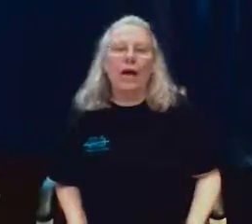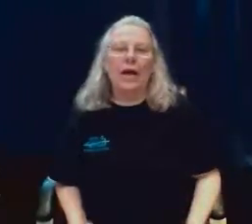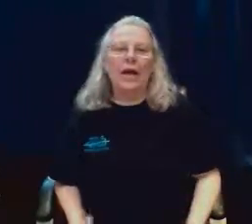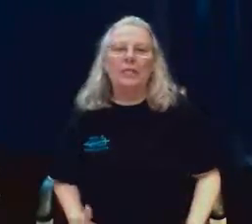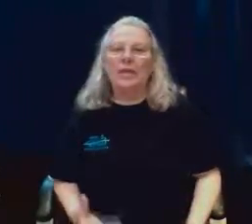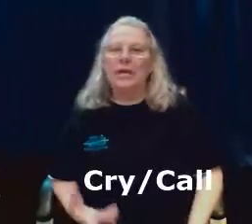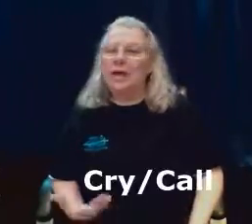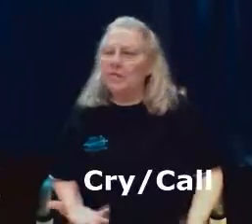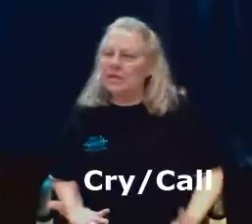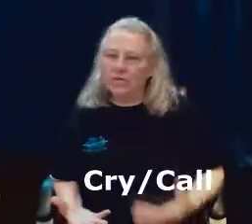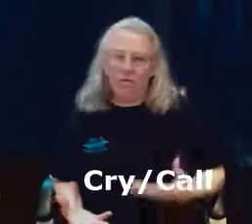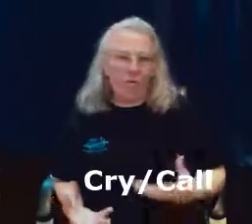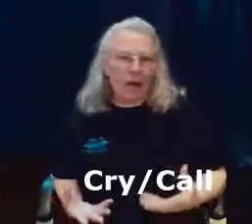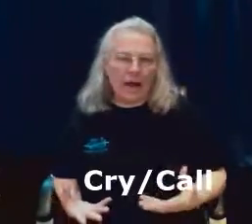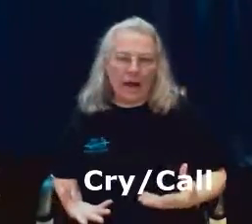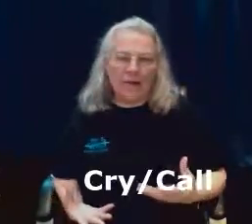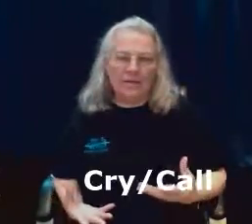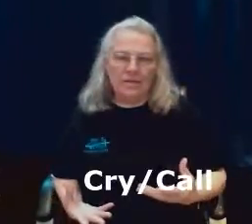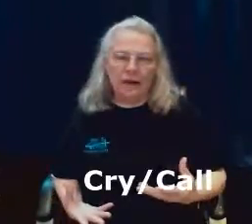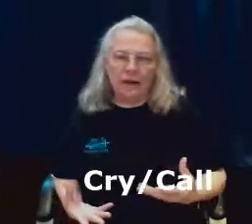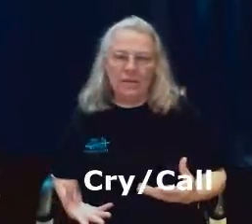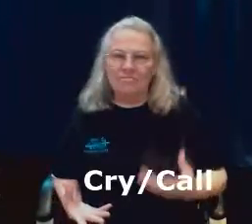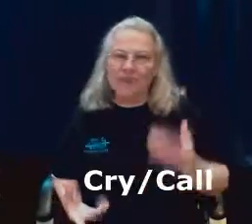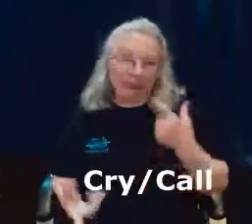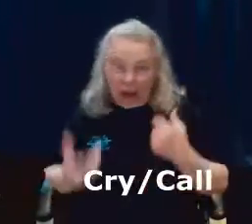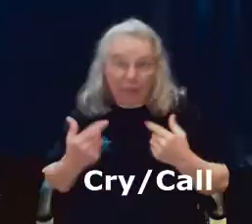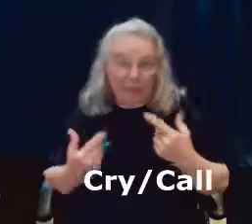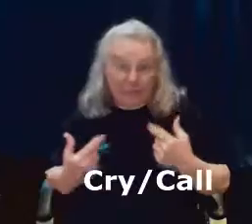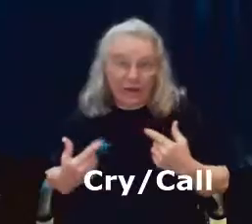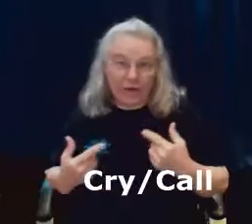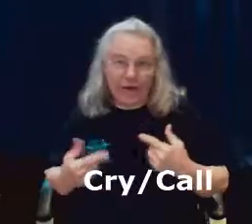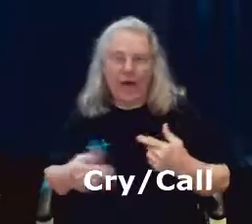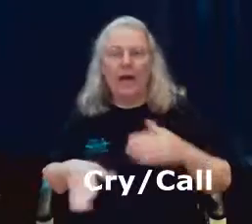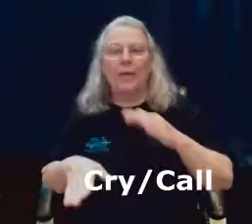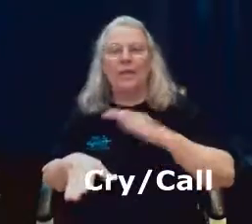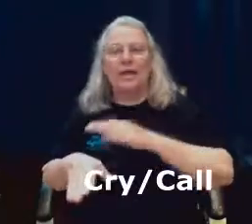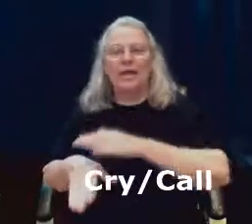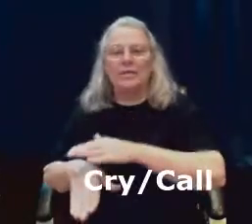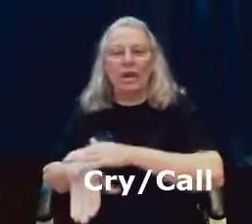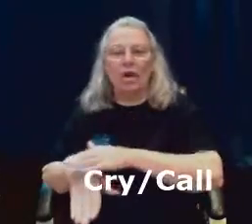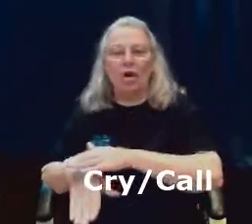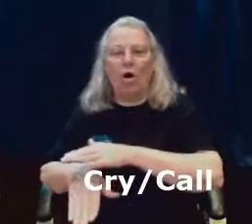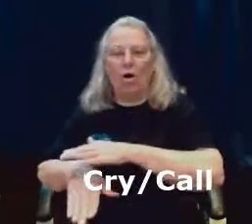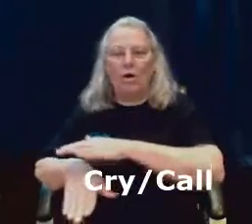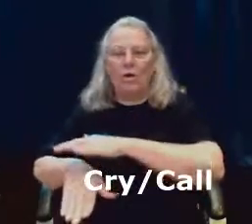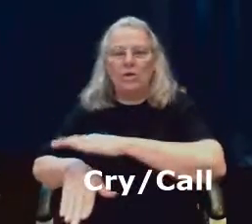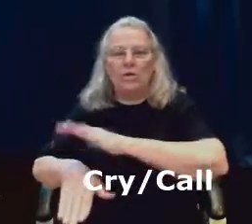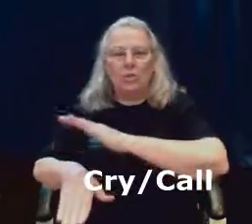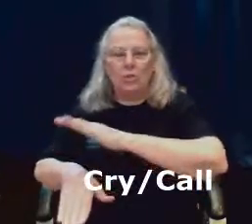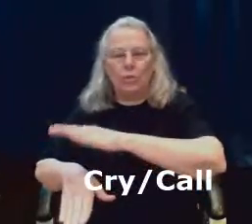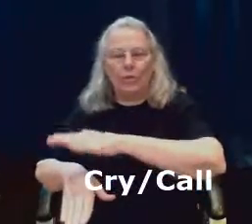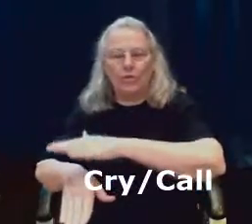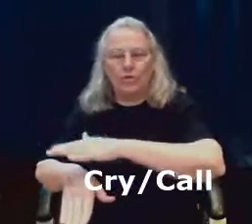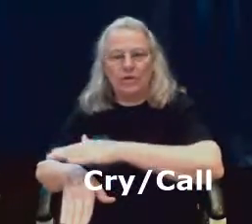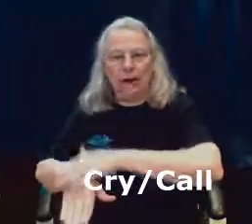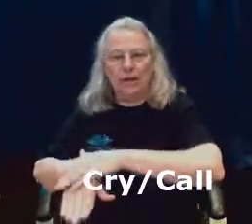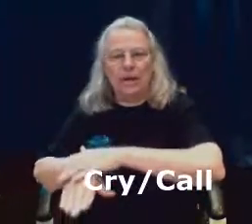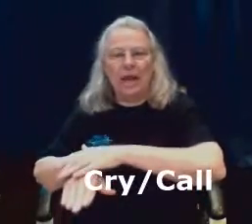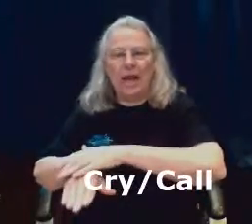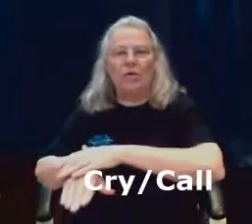Cry. Now this cry is not like I'm tearing up. It is a call. So you place your dominant hand